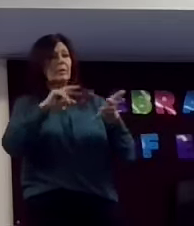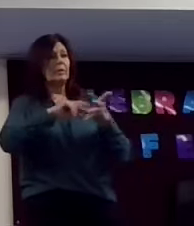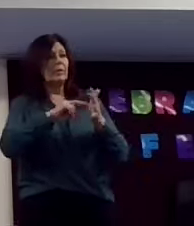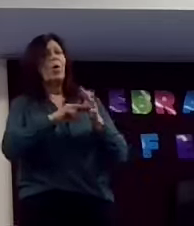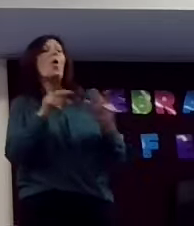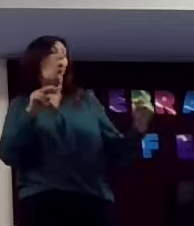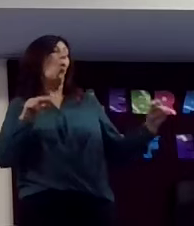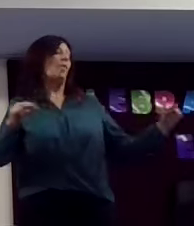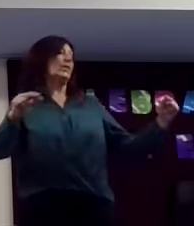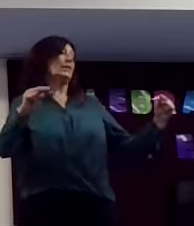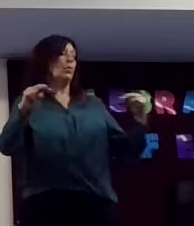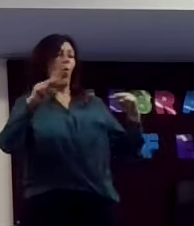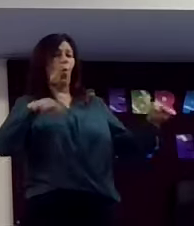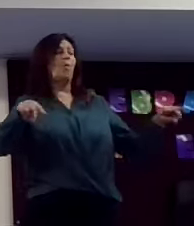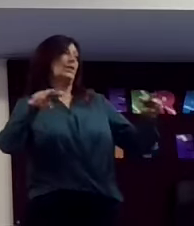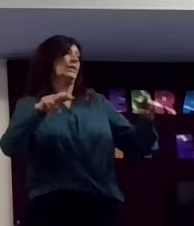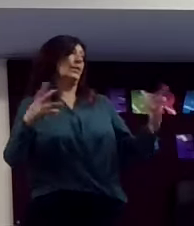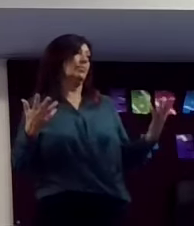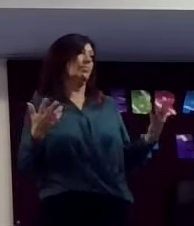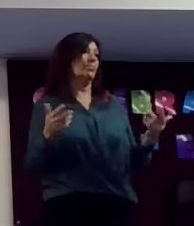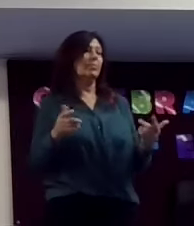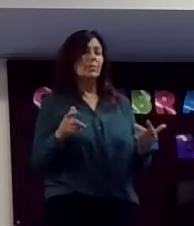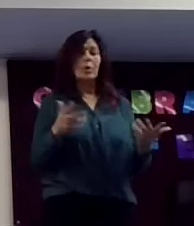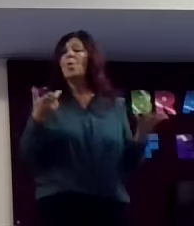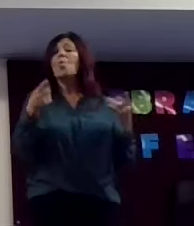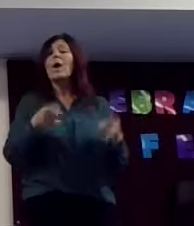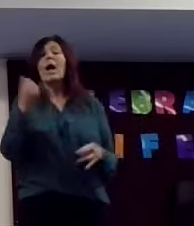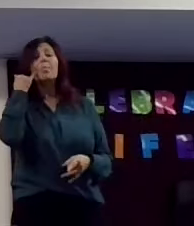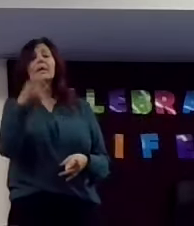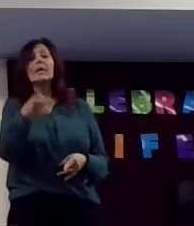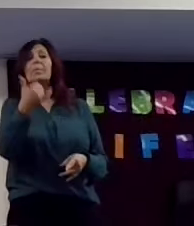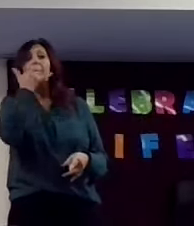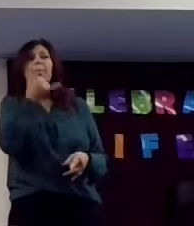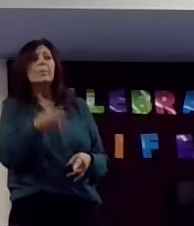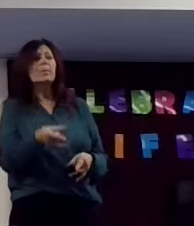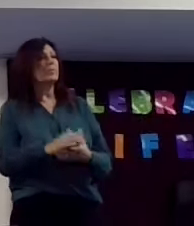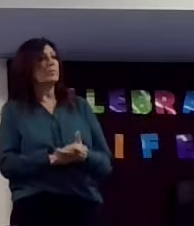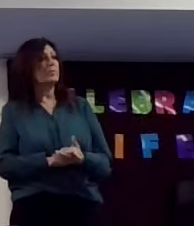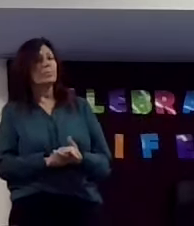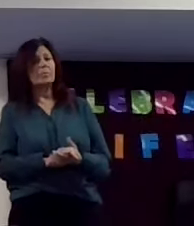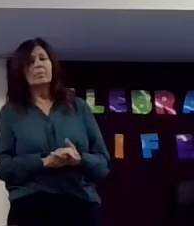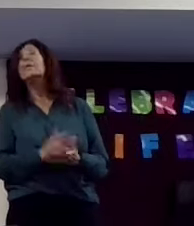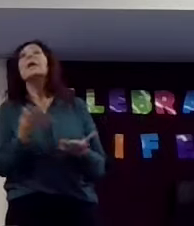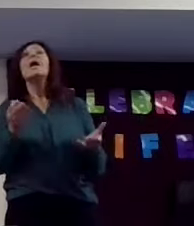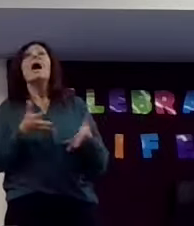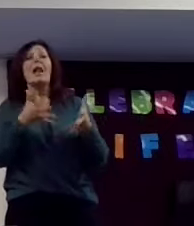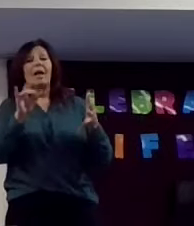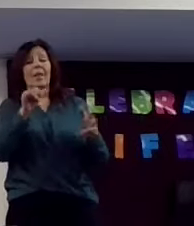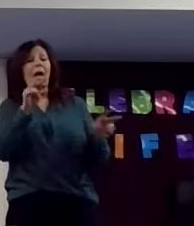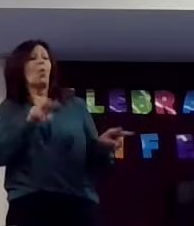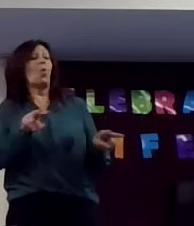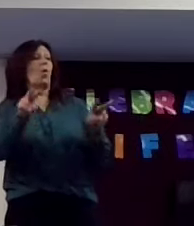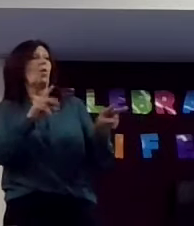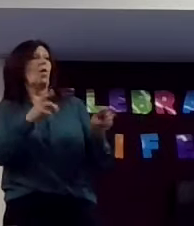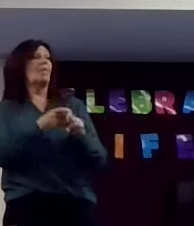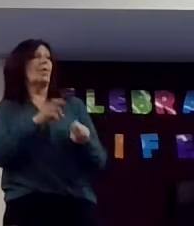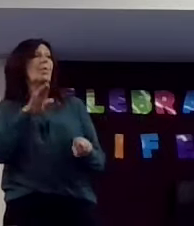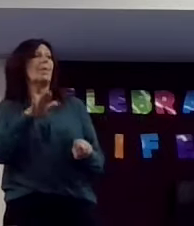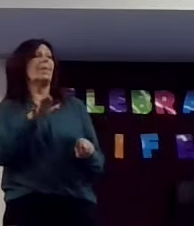about psychiatrists who. What happens if they do? So much of that oversight comes from